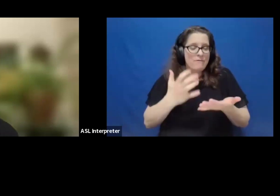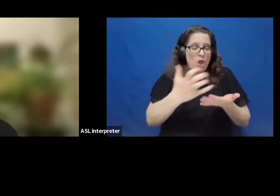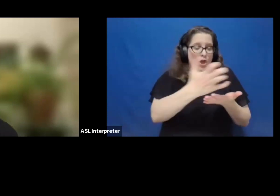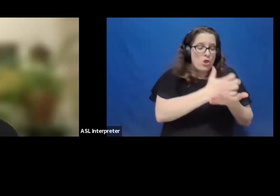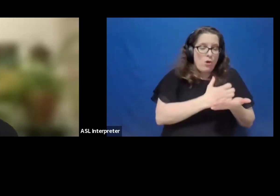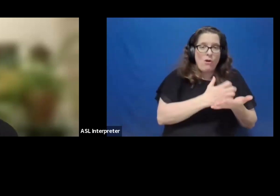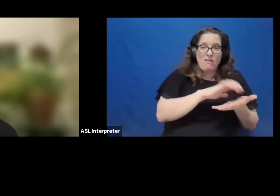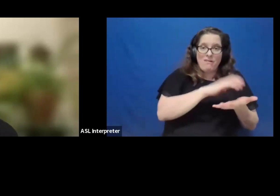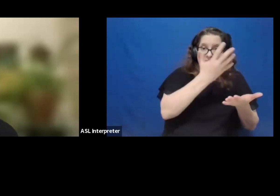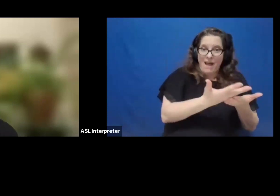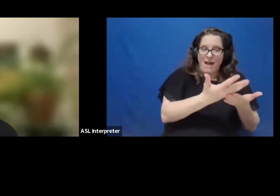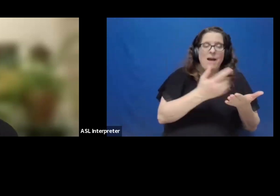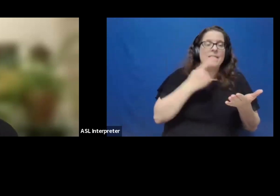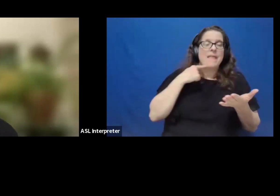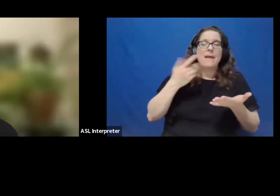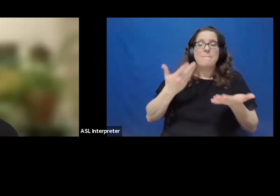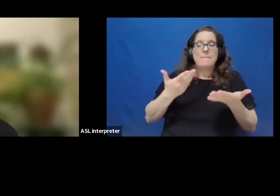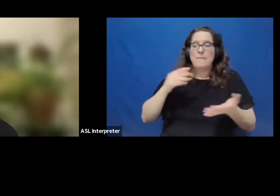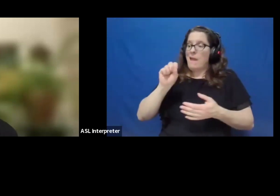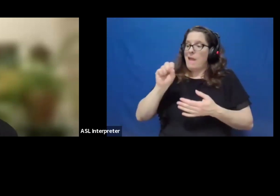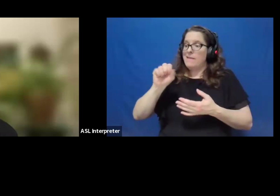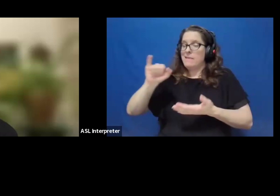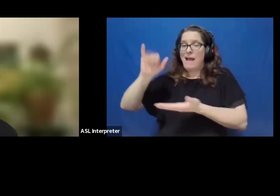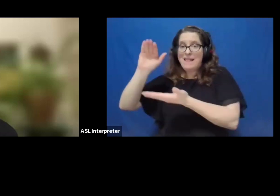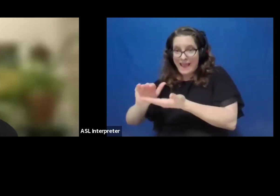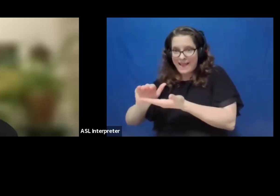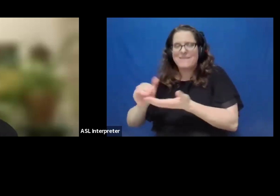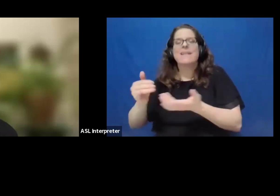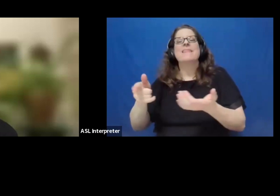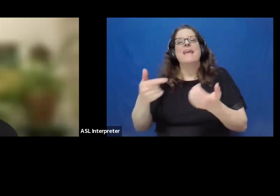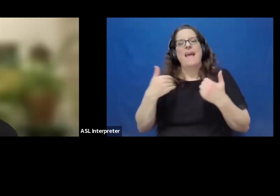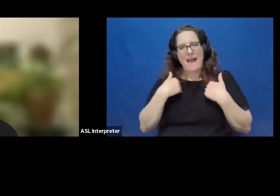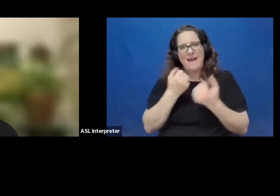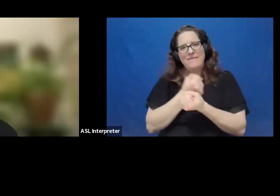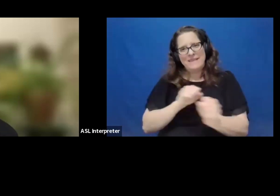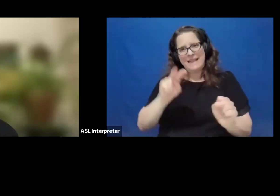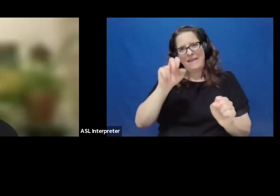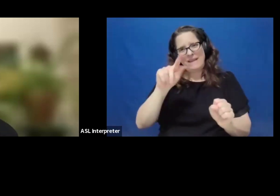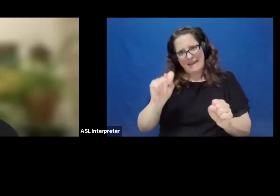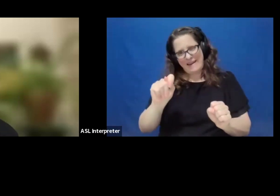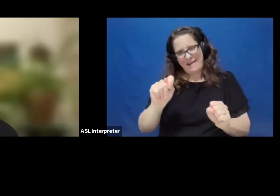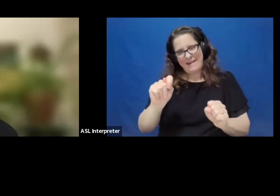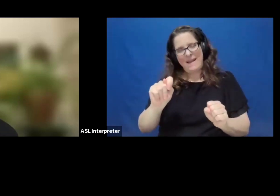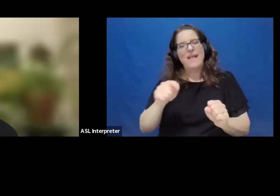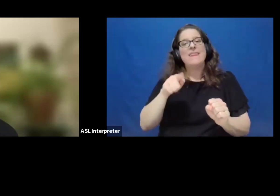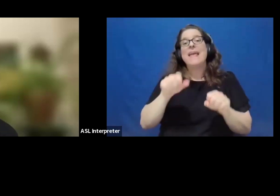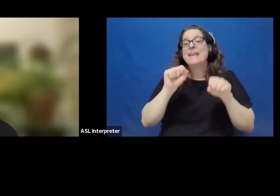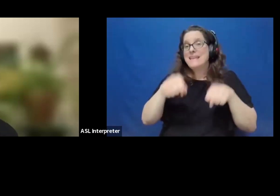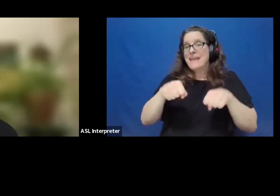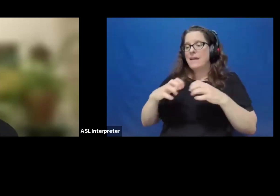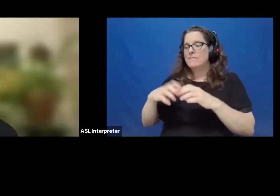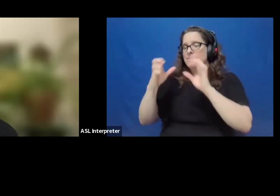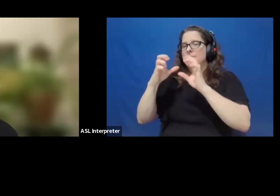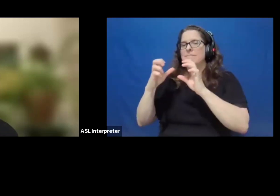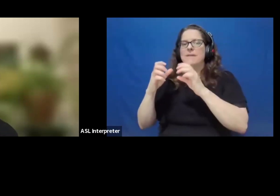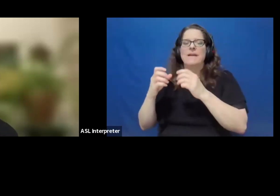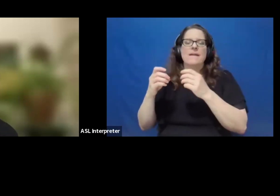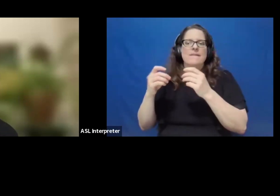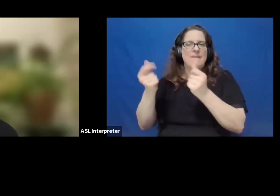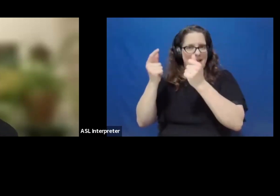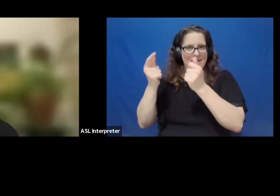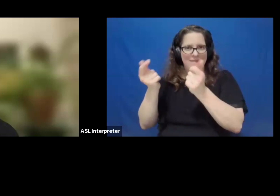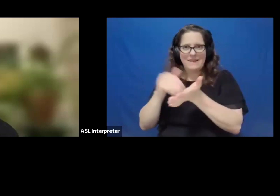their cash benefits, there are safety nets that will let them go back on cash benefits like